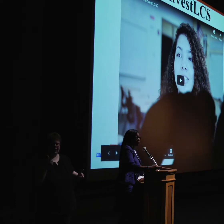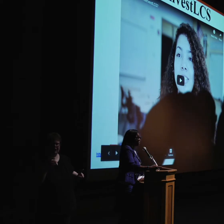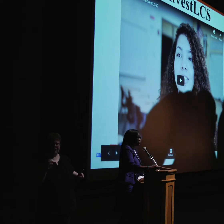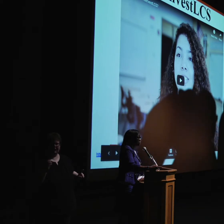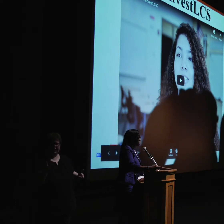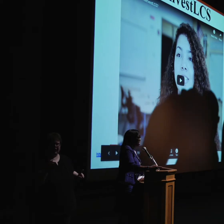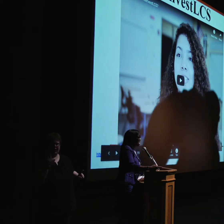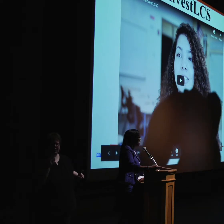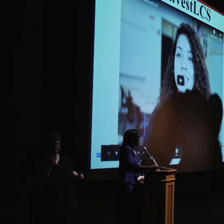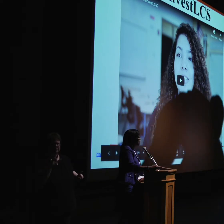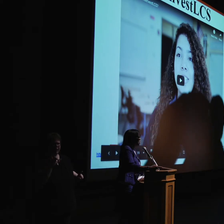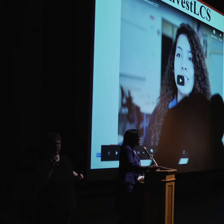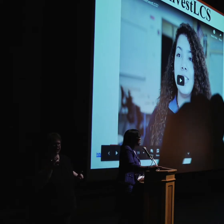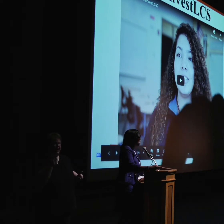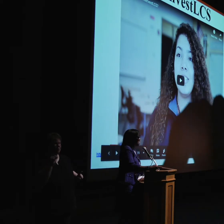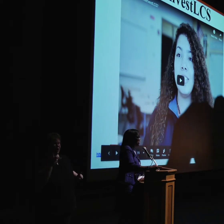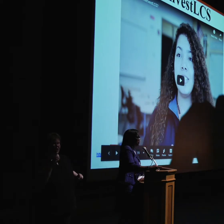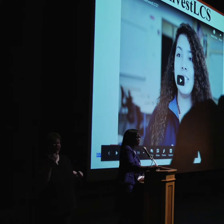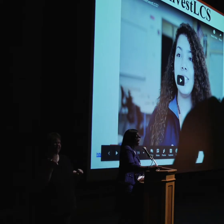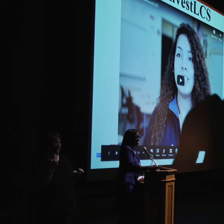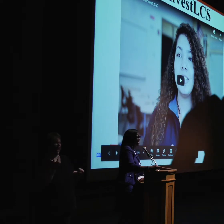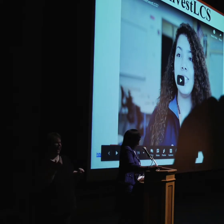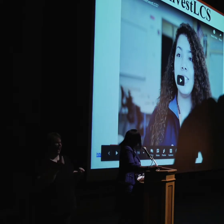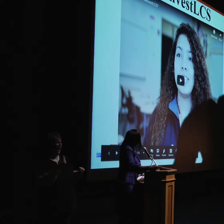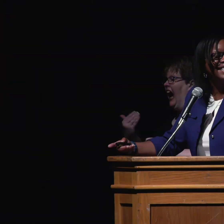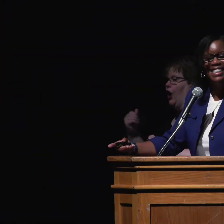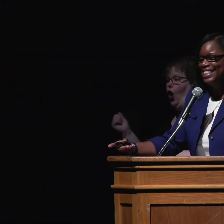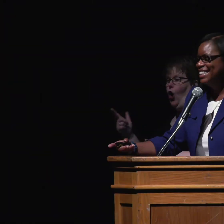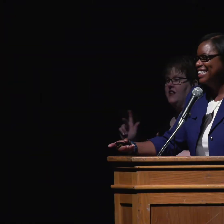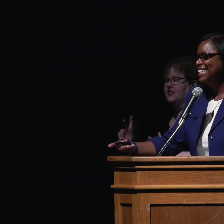Where you at, Marie? Marie hired all these folks.